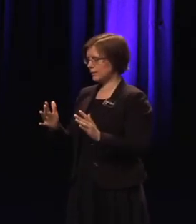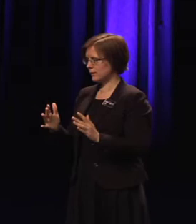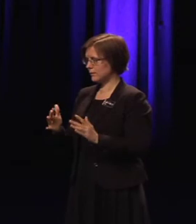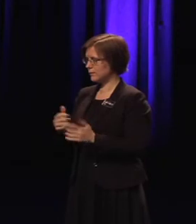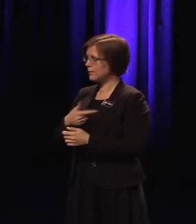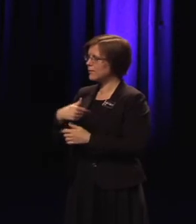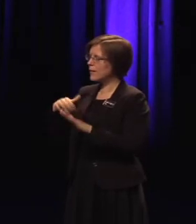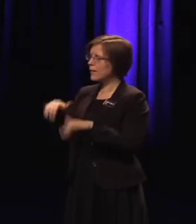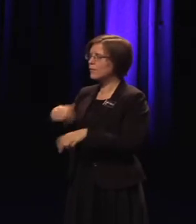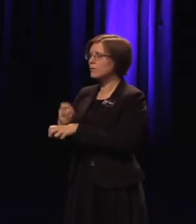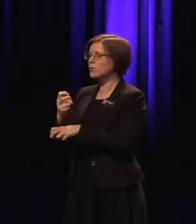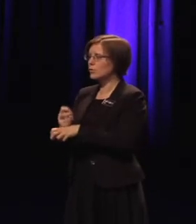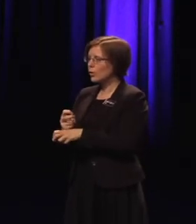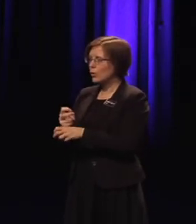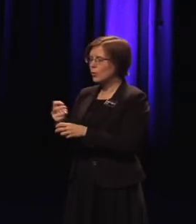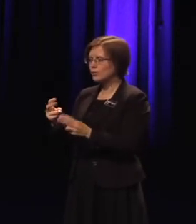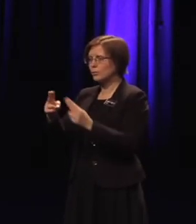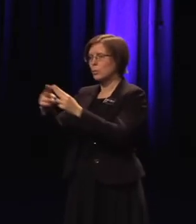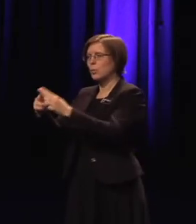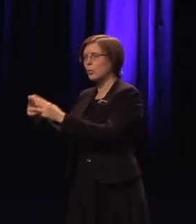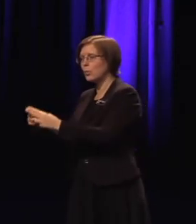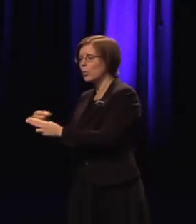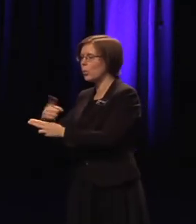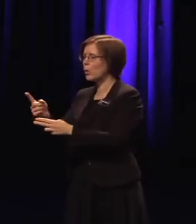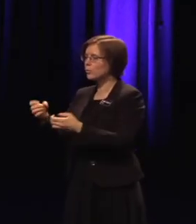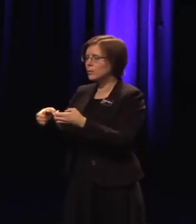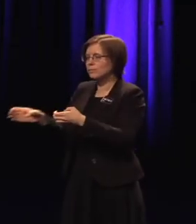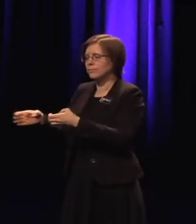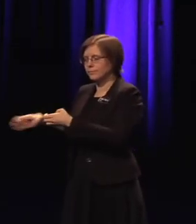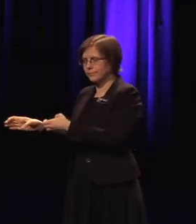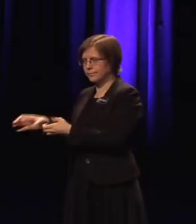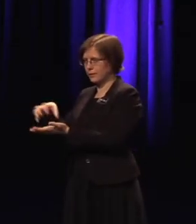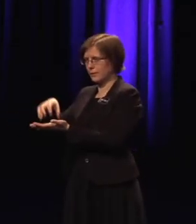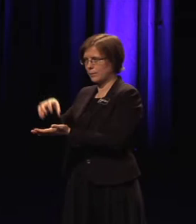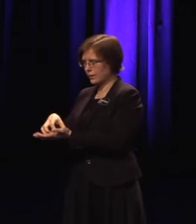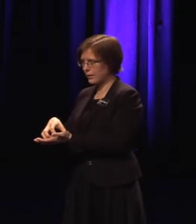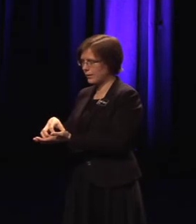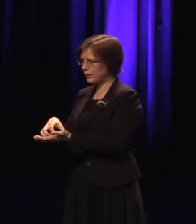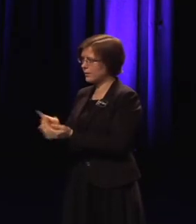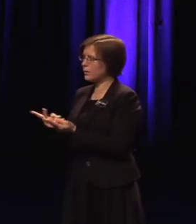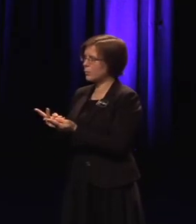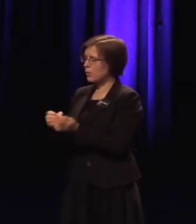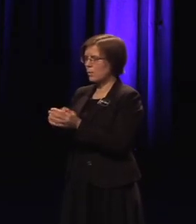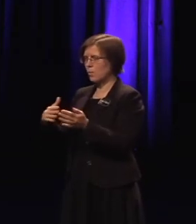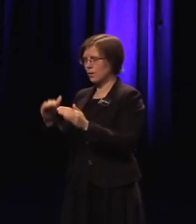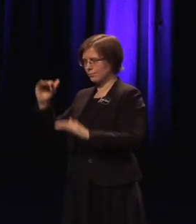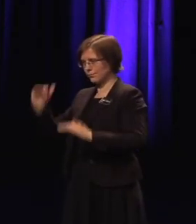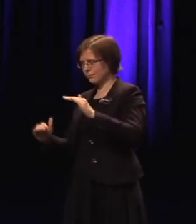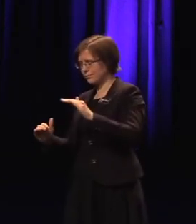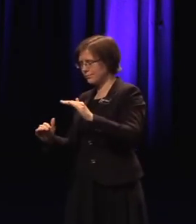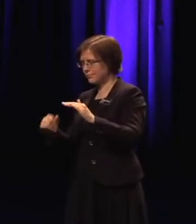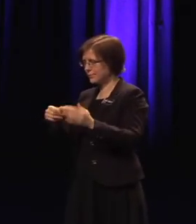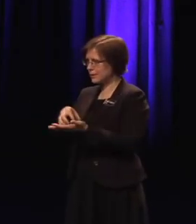reach excluded communities have been linked to broader economic benefits and inequalities and have